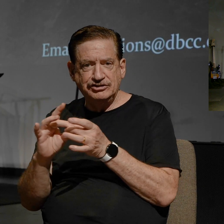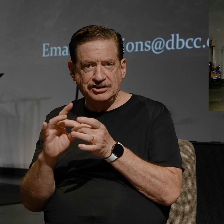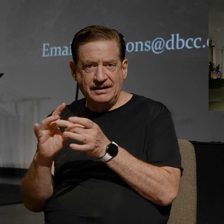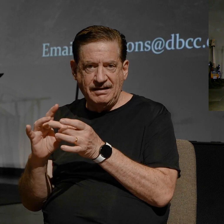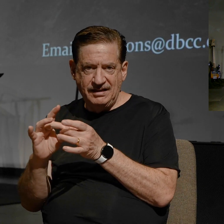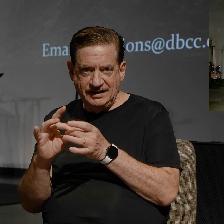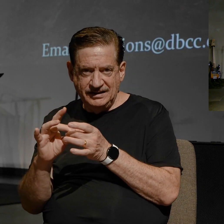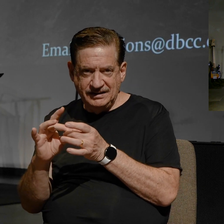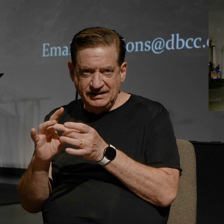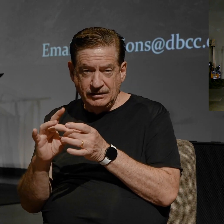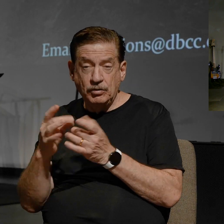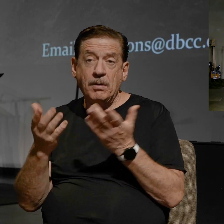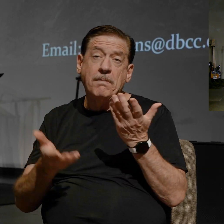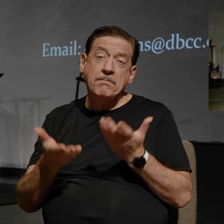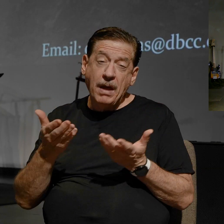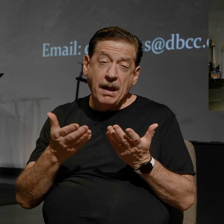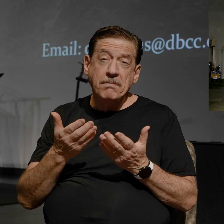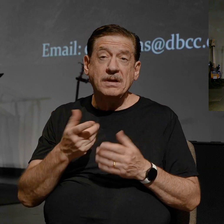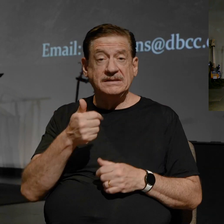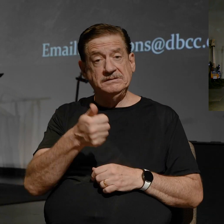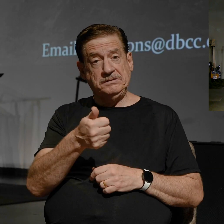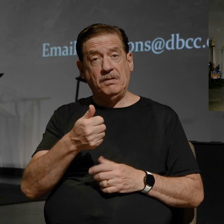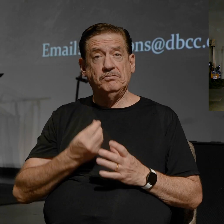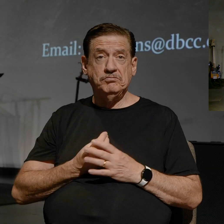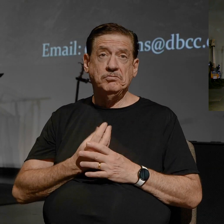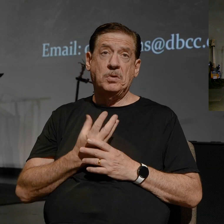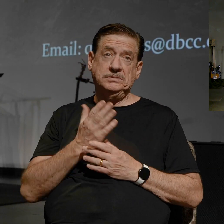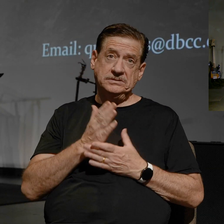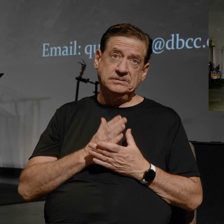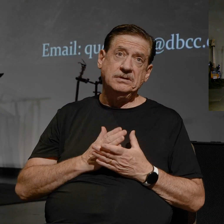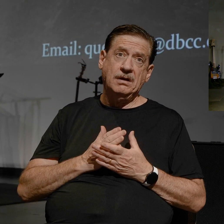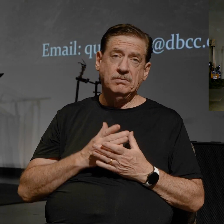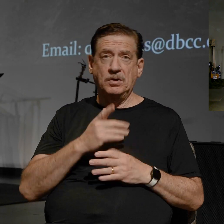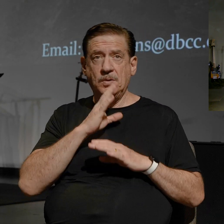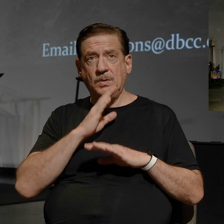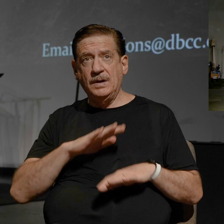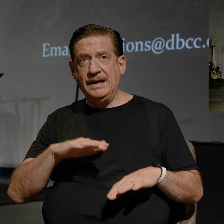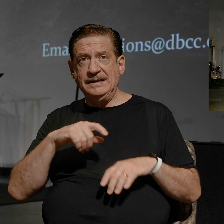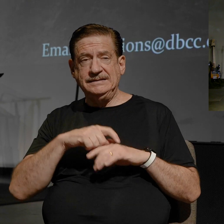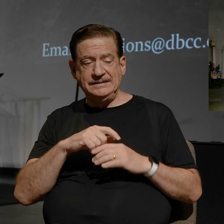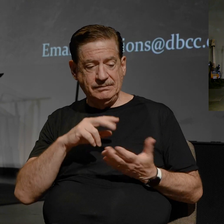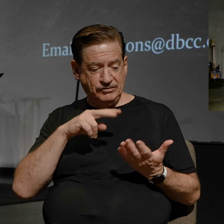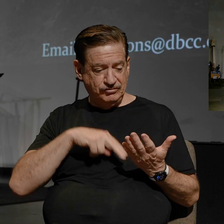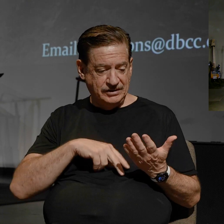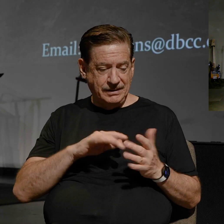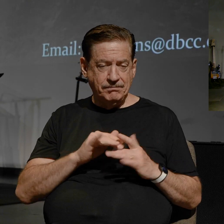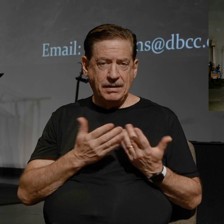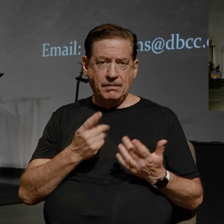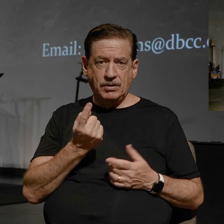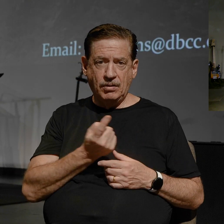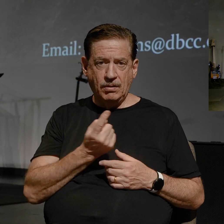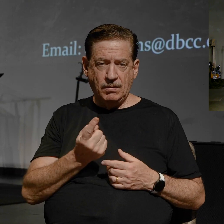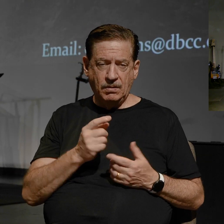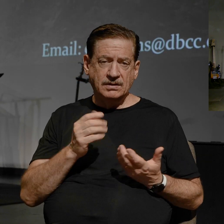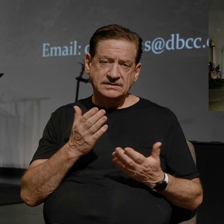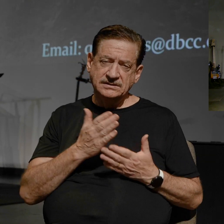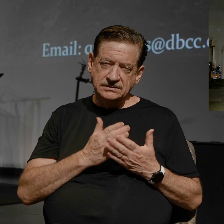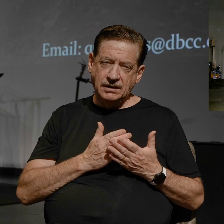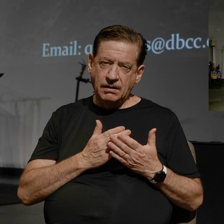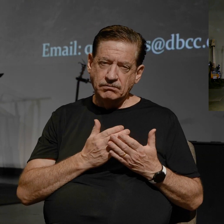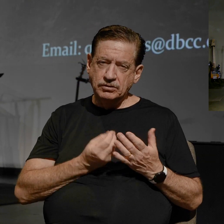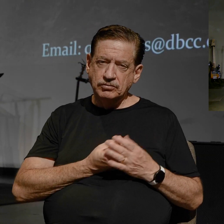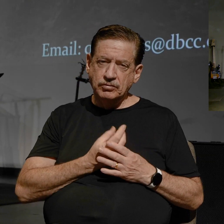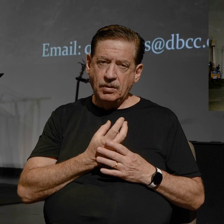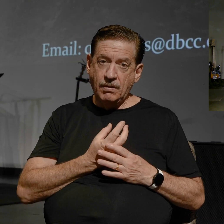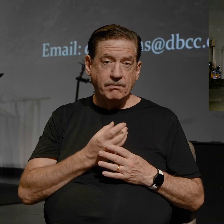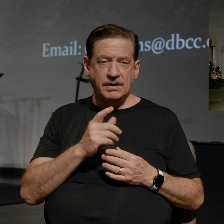You might have some growth on your own, in your own, maybe if you have a quiet time or you're reading the Bible in isolation, but you can only go so far because